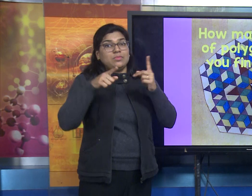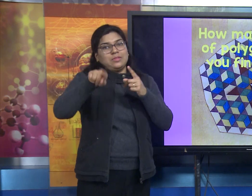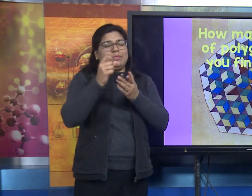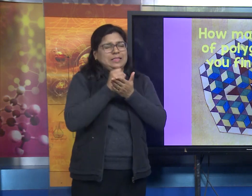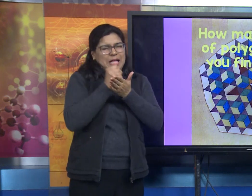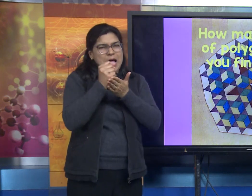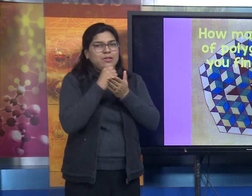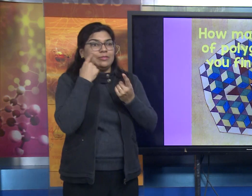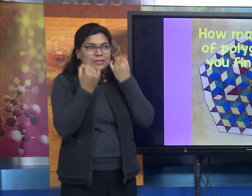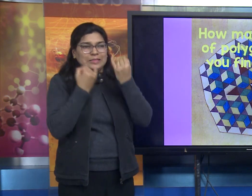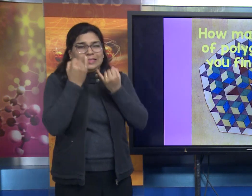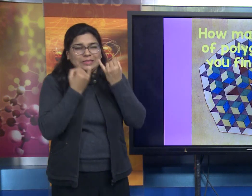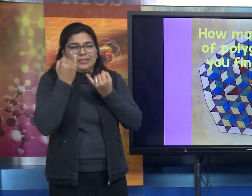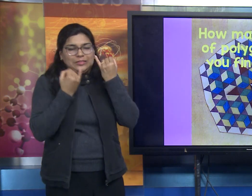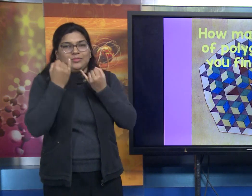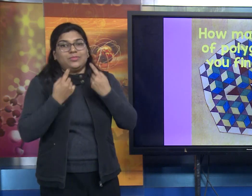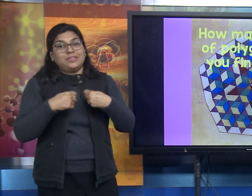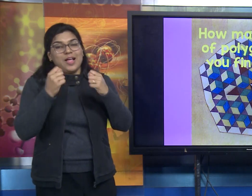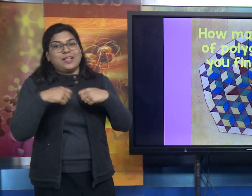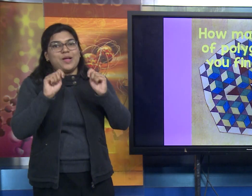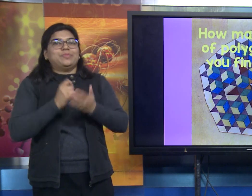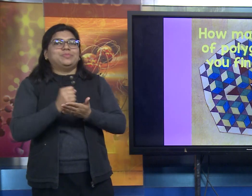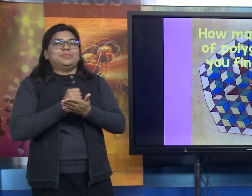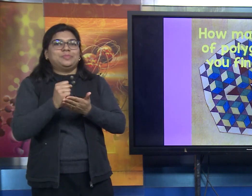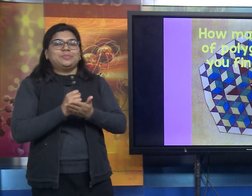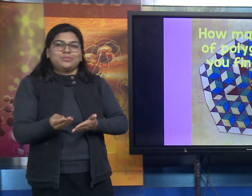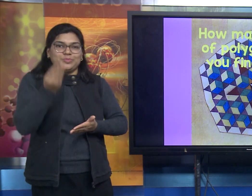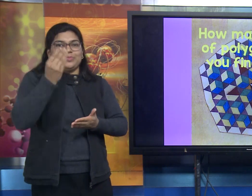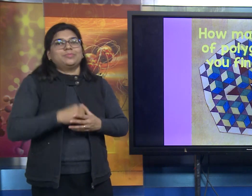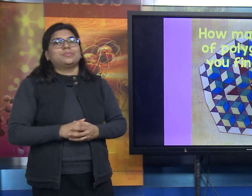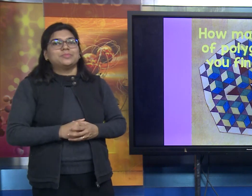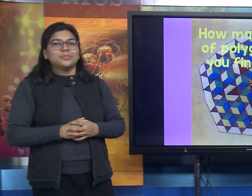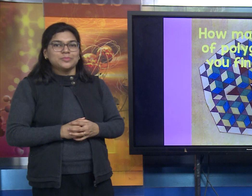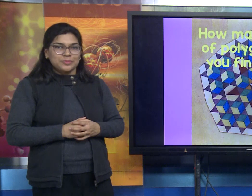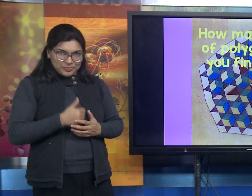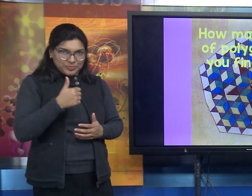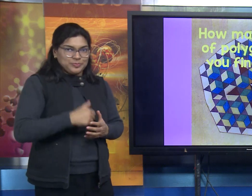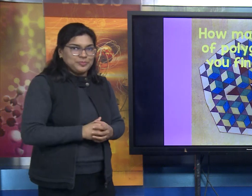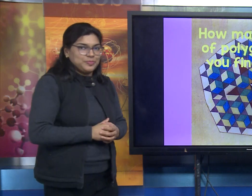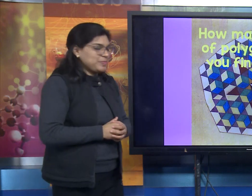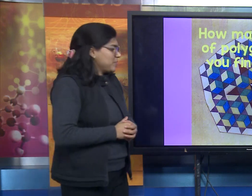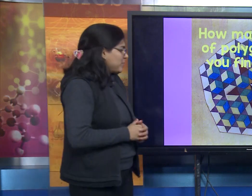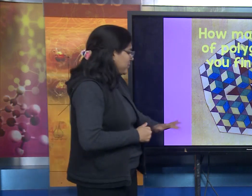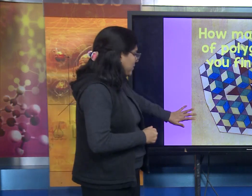triangle, quadrilateral, pentagon, or whatever figure polygon it has. You try